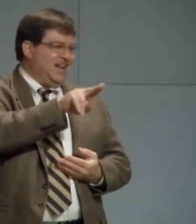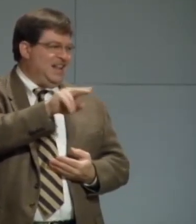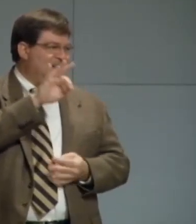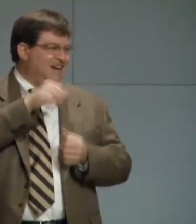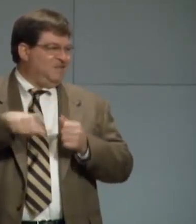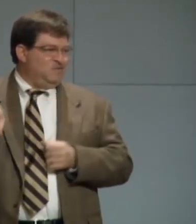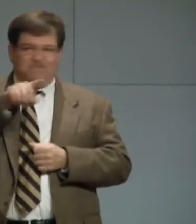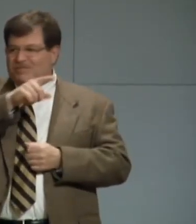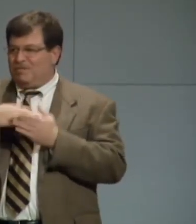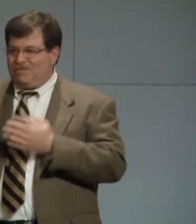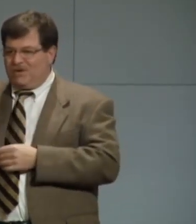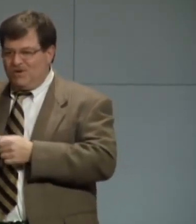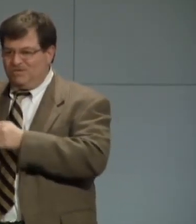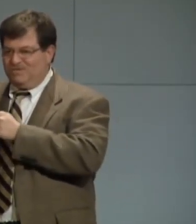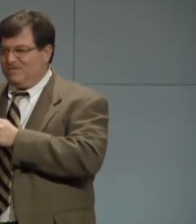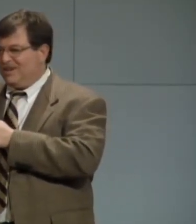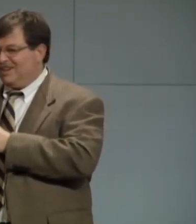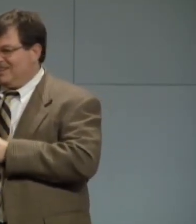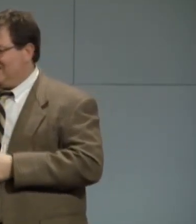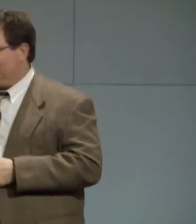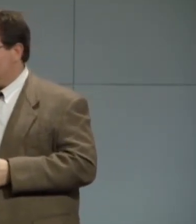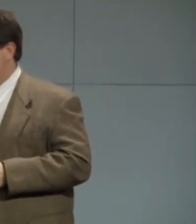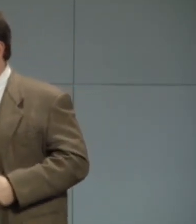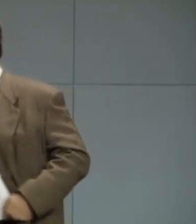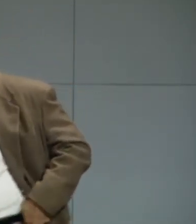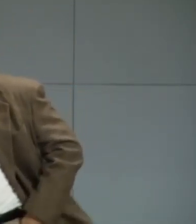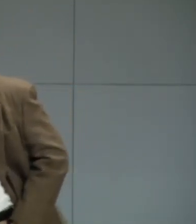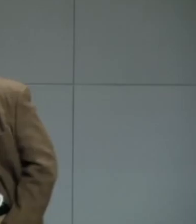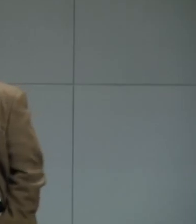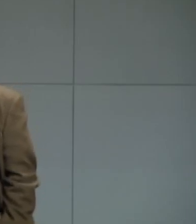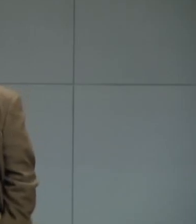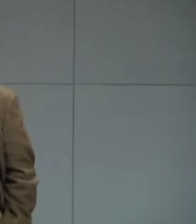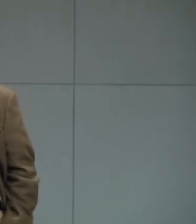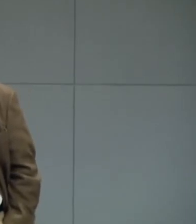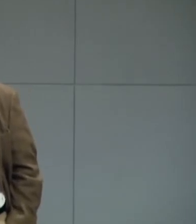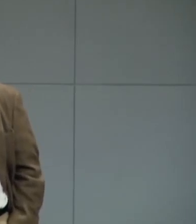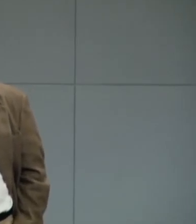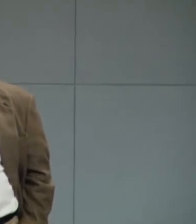study, work, and visit our beautiful campus.